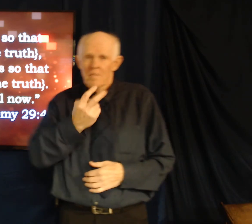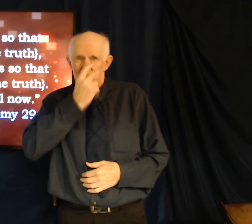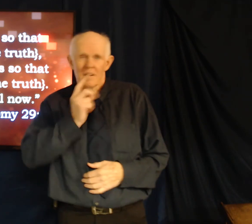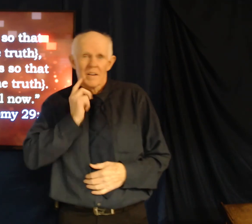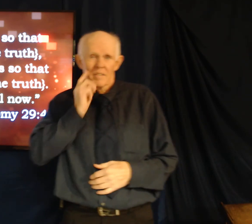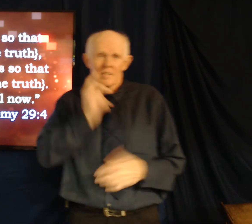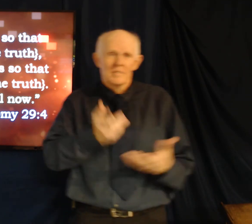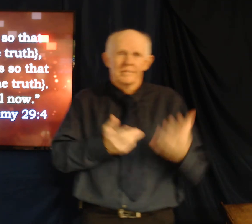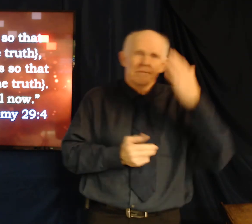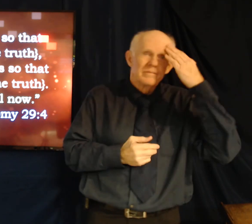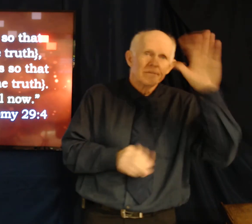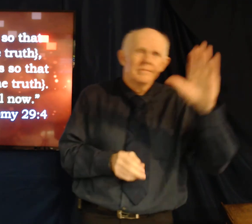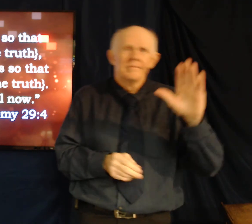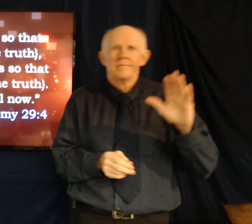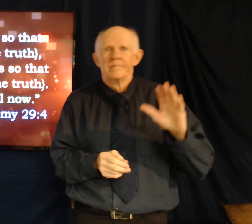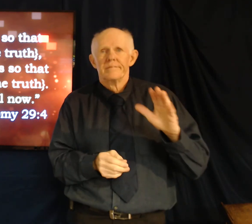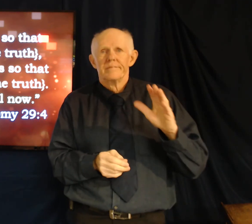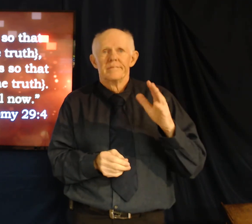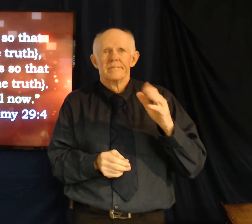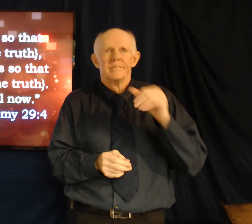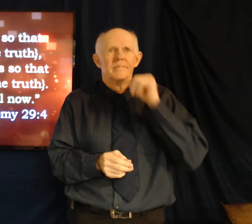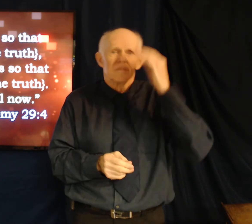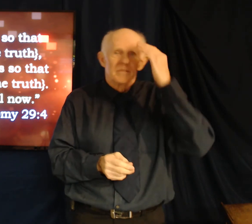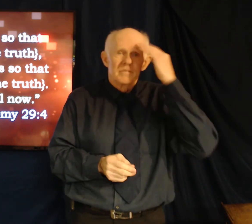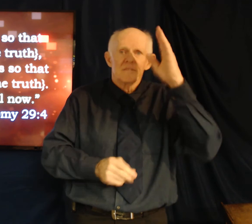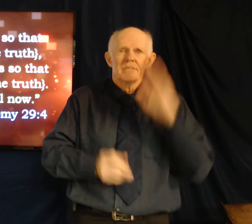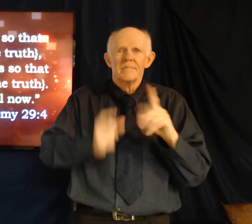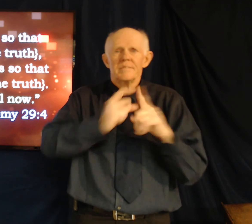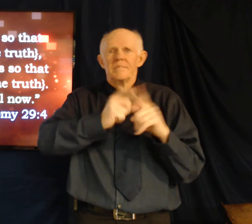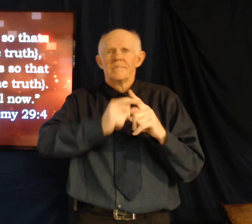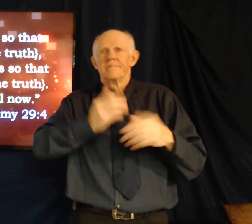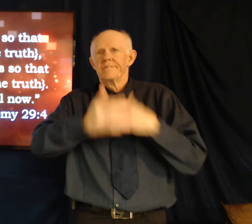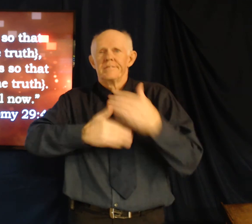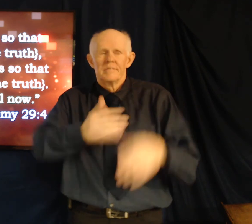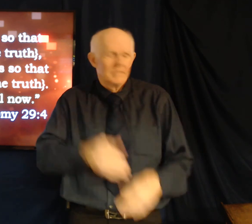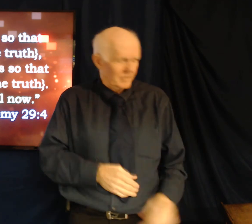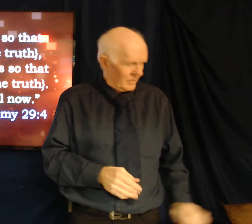Now we before were deaf and blind. We didn't know God's word.